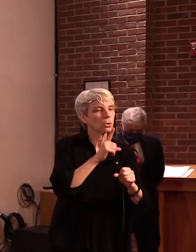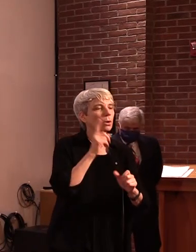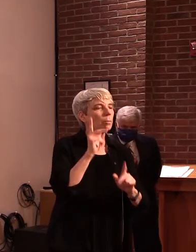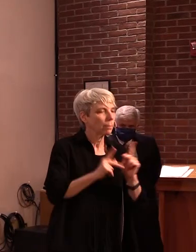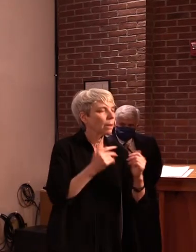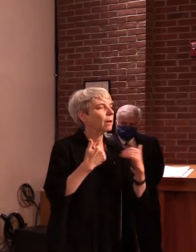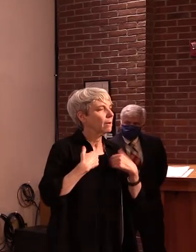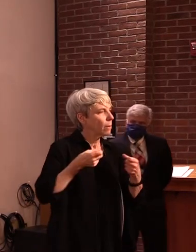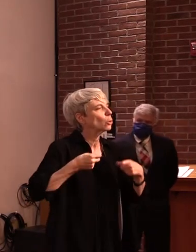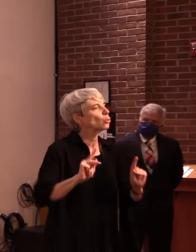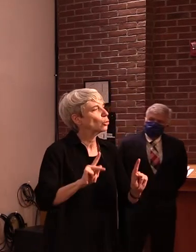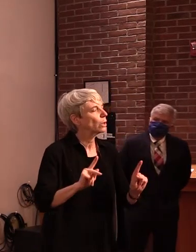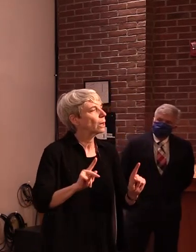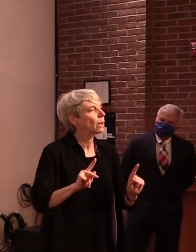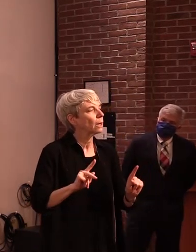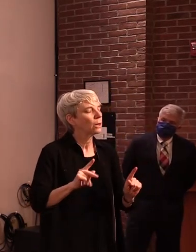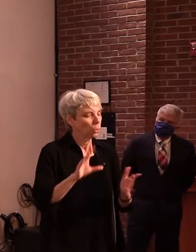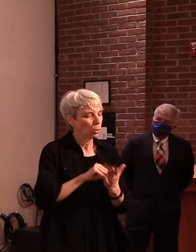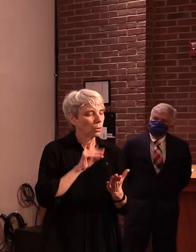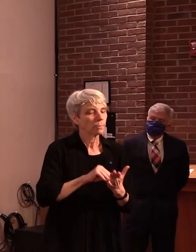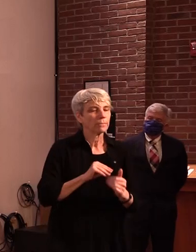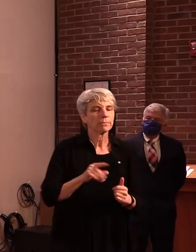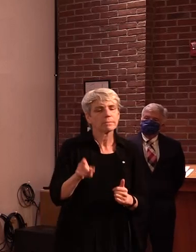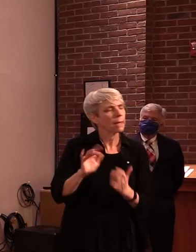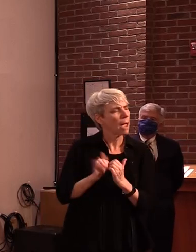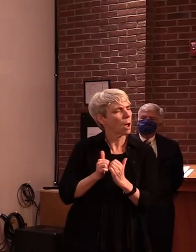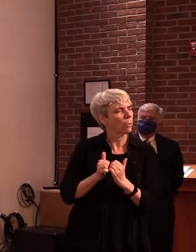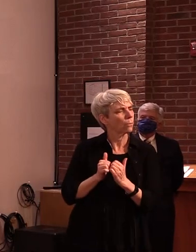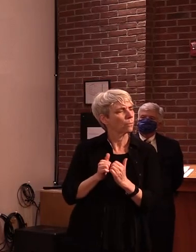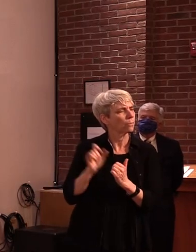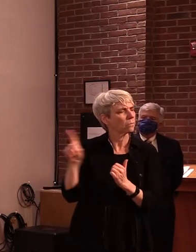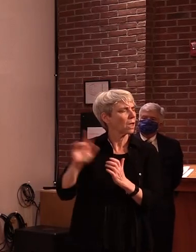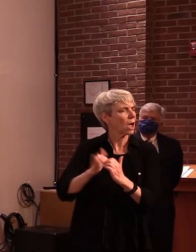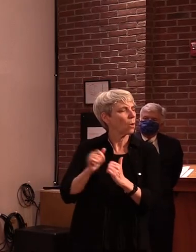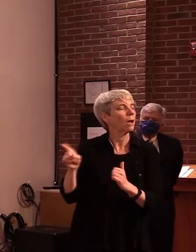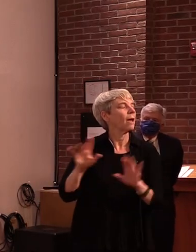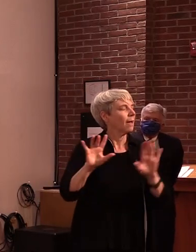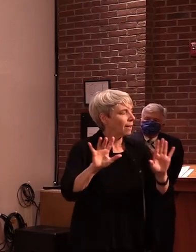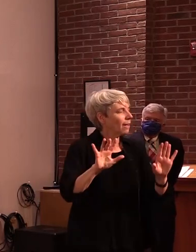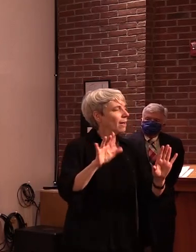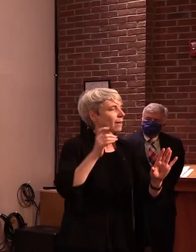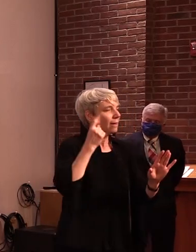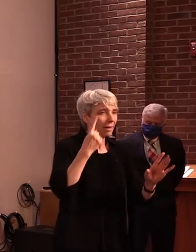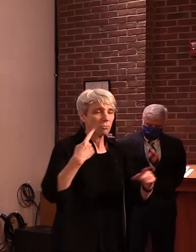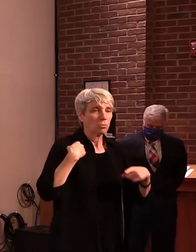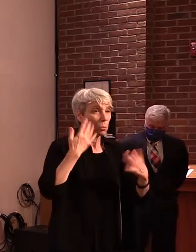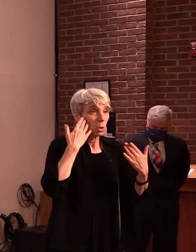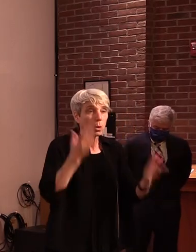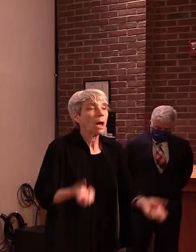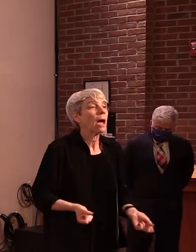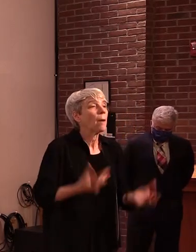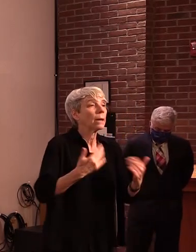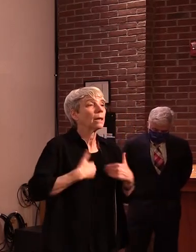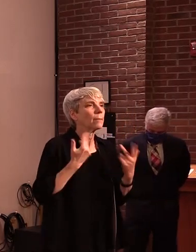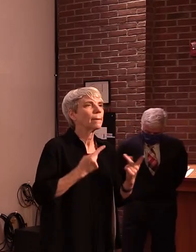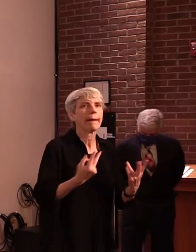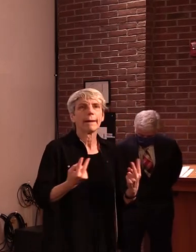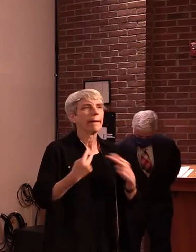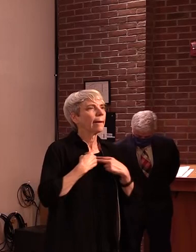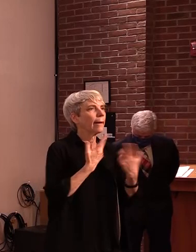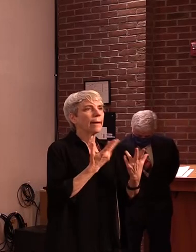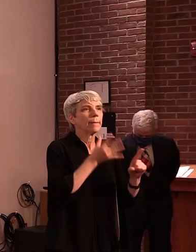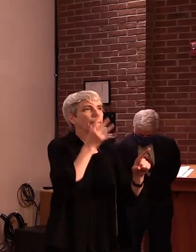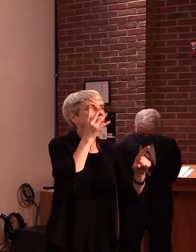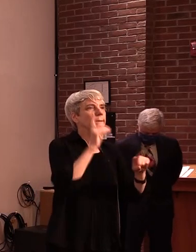Okay. What sort of steps? Well, whatever it takes. Again, we don't know the magnitude of the problem at this point. We've only heard